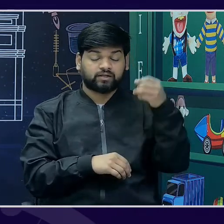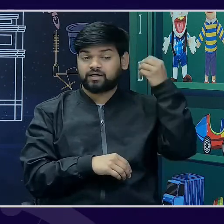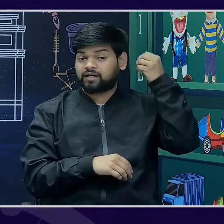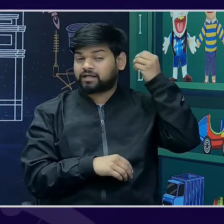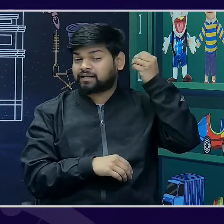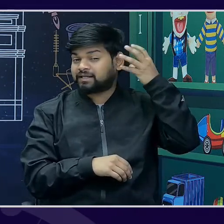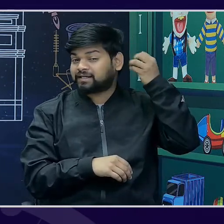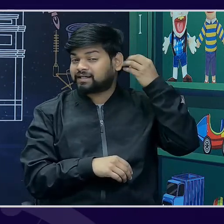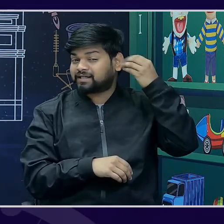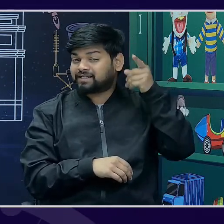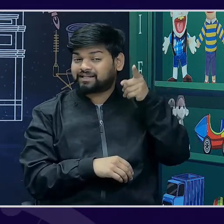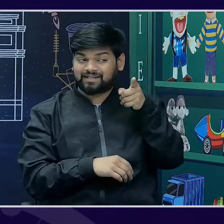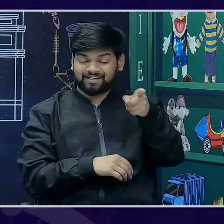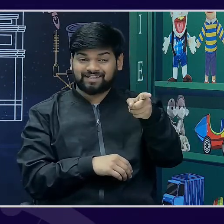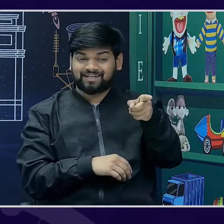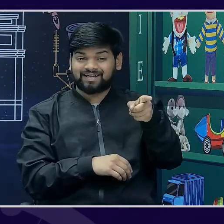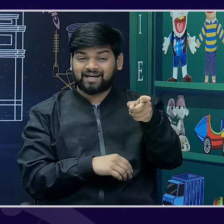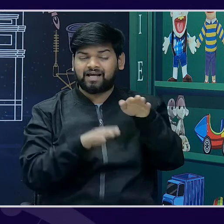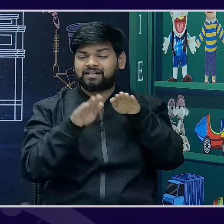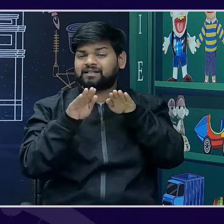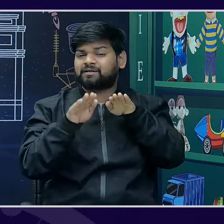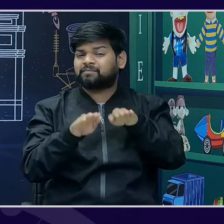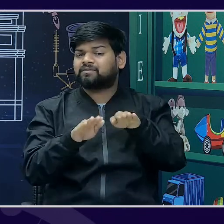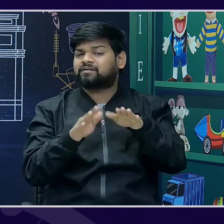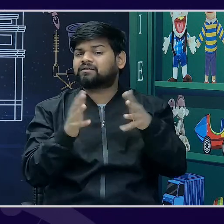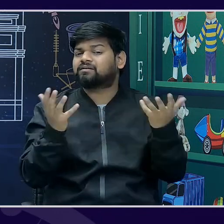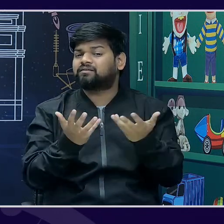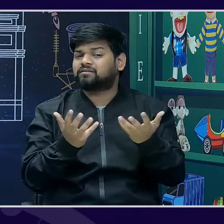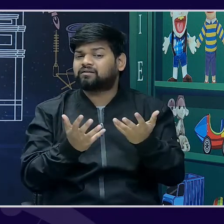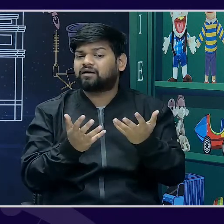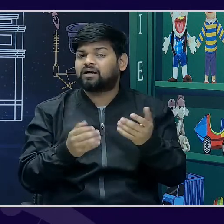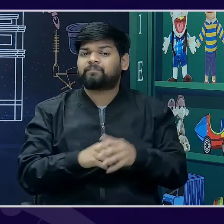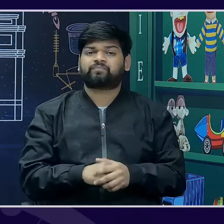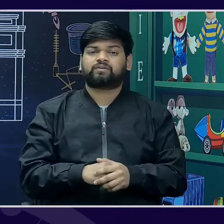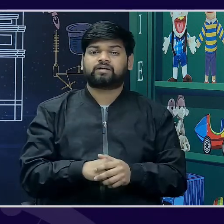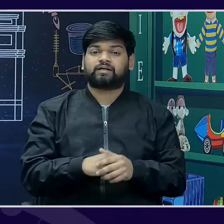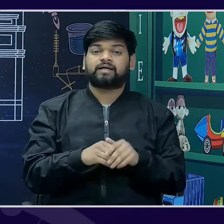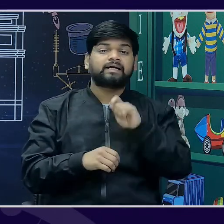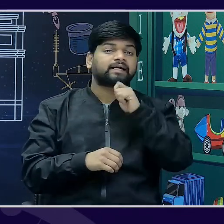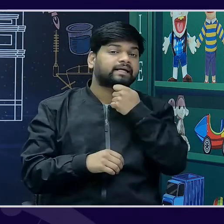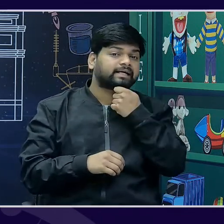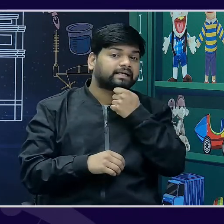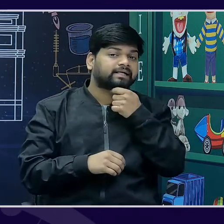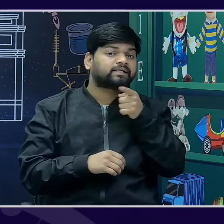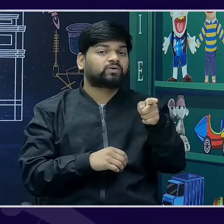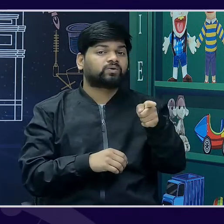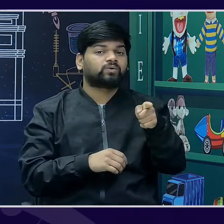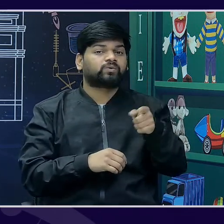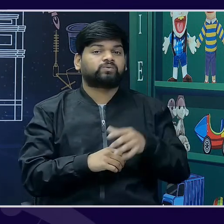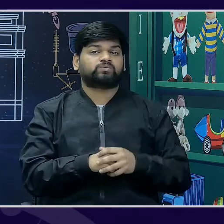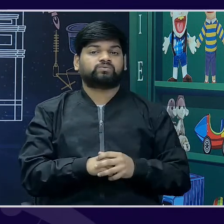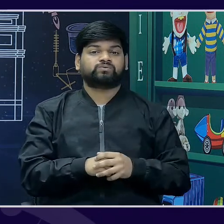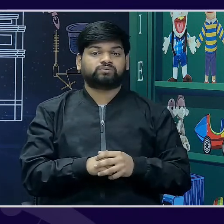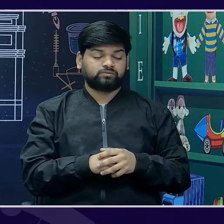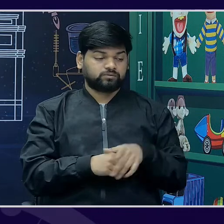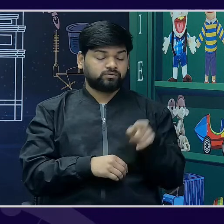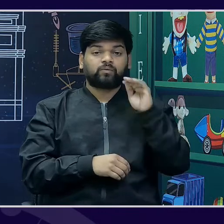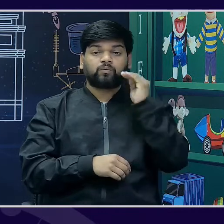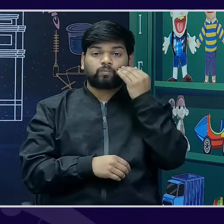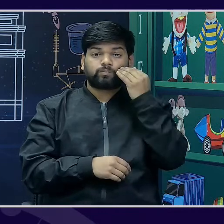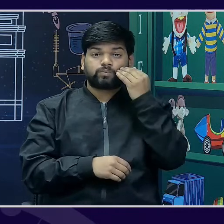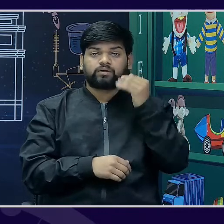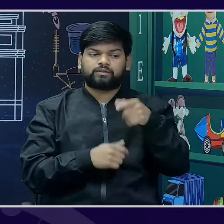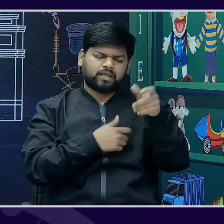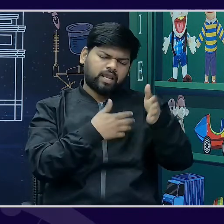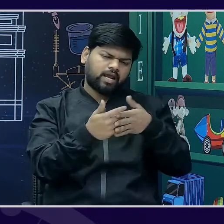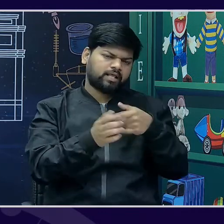loss has started. If the hearing loss is right from the congenital or maybe at the birth, the child